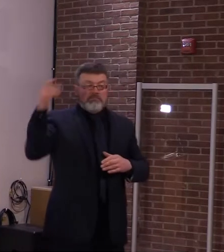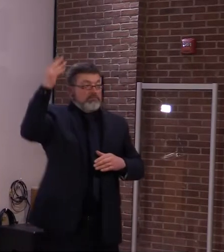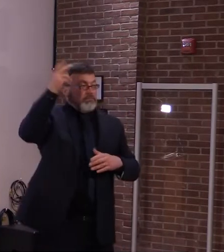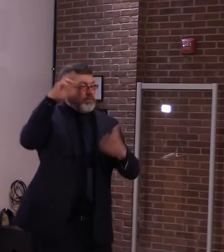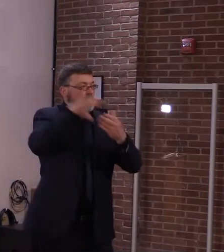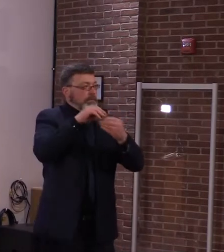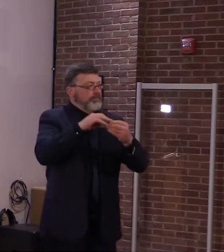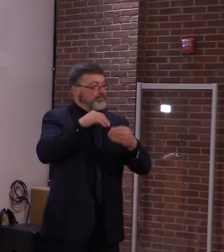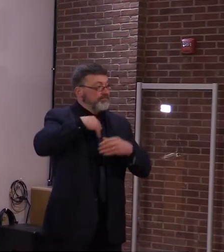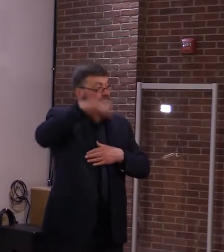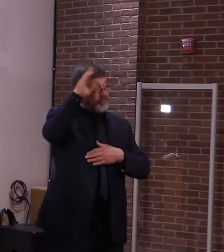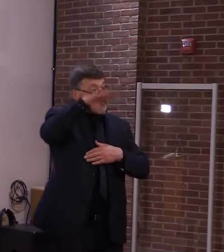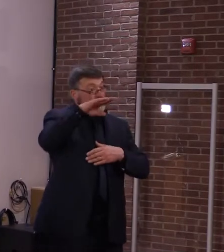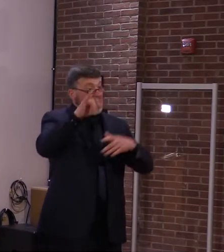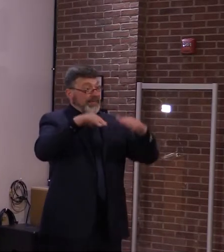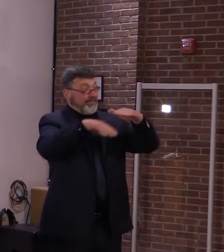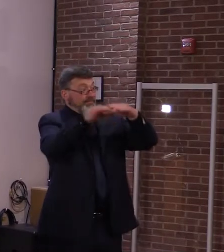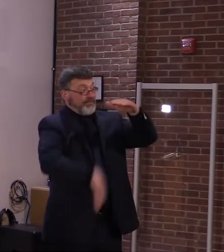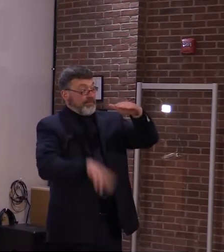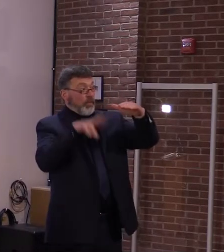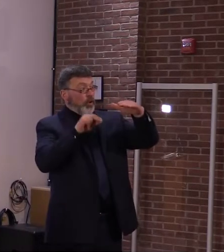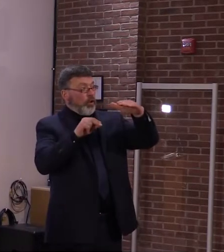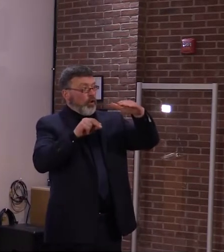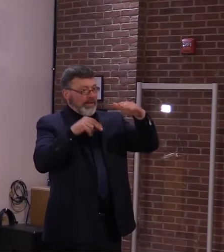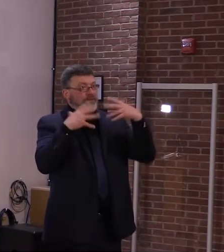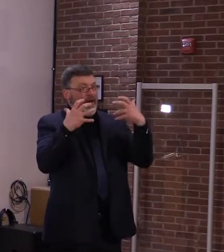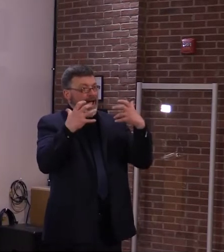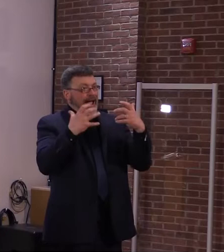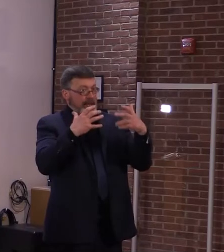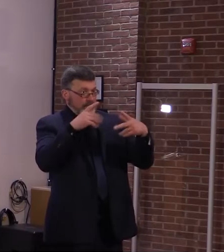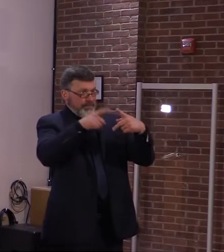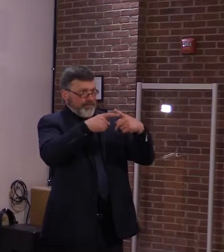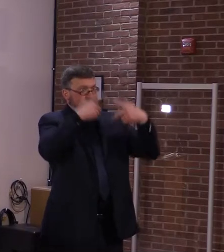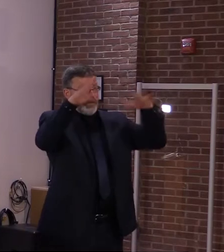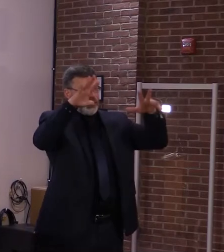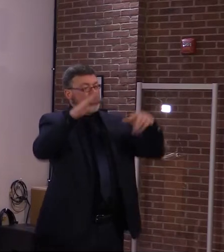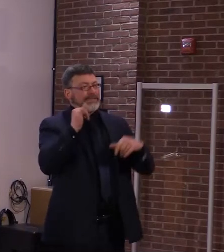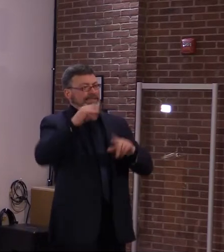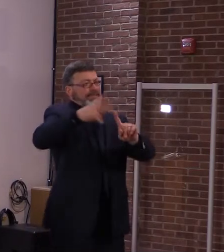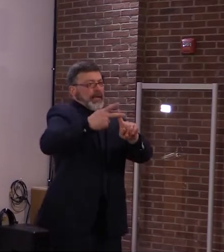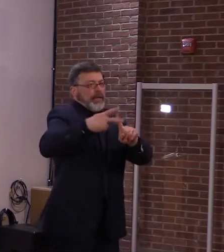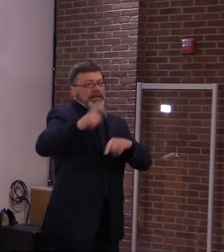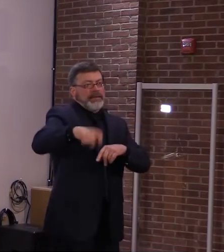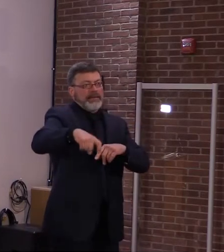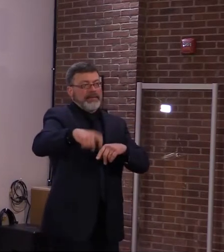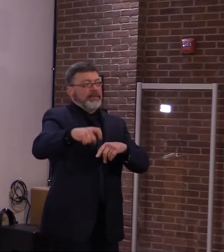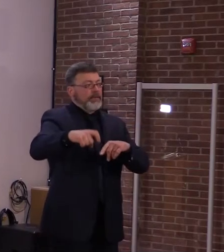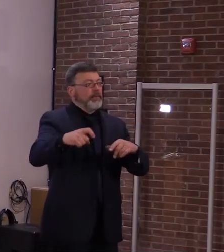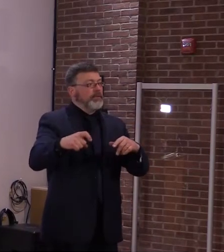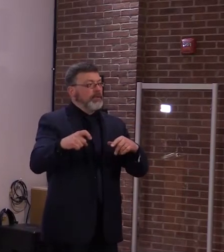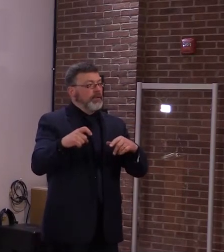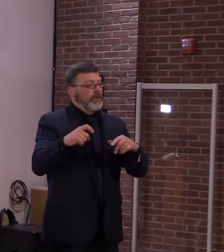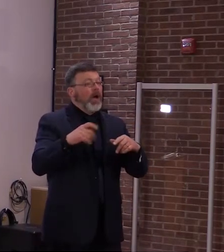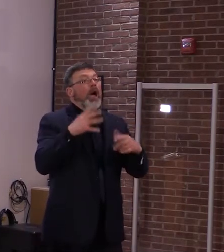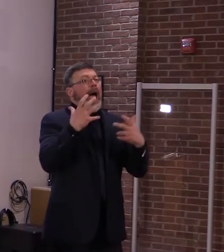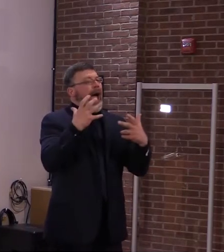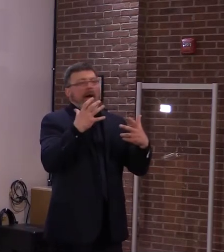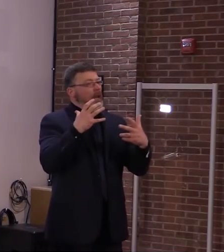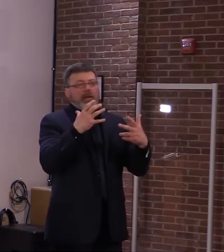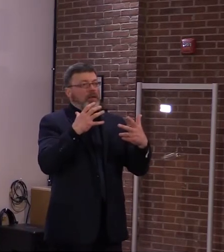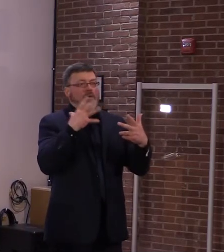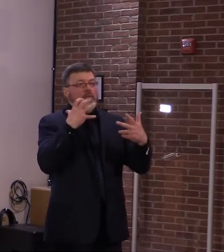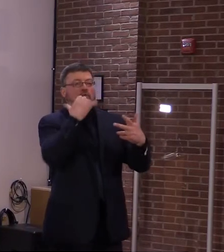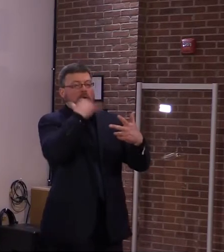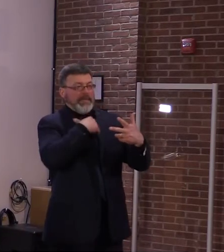Johnson. So we will see with great interest if Johnson & Johnson is returned to its former status with no